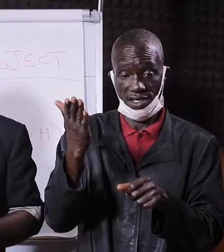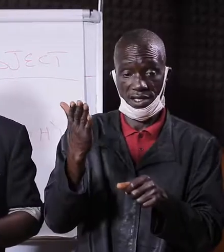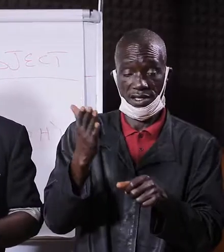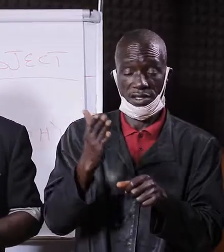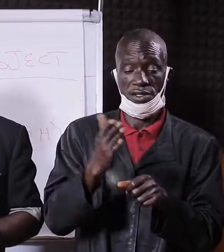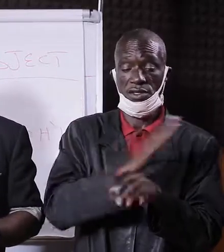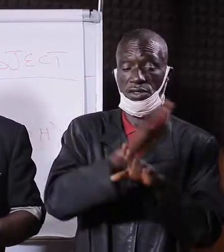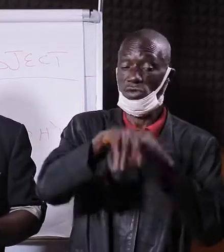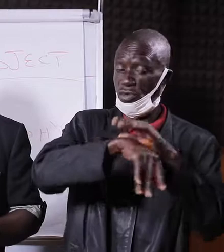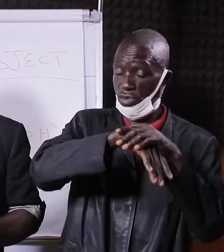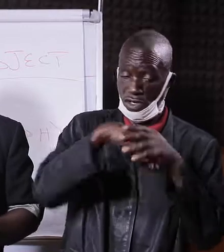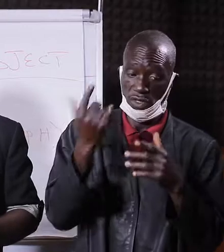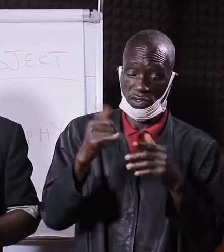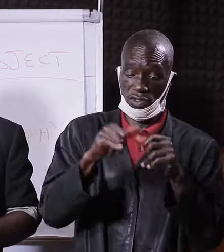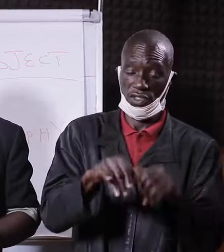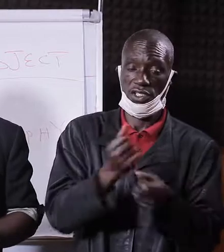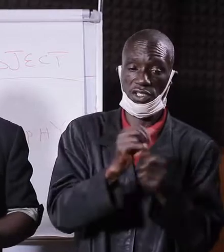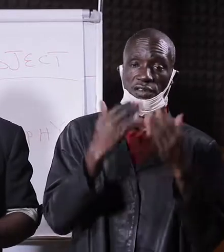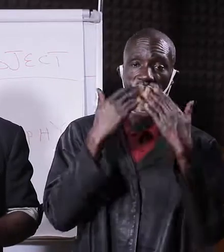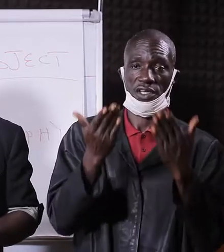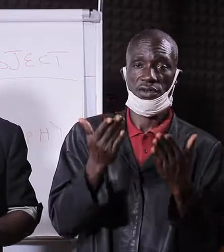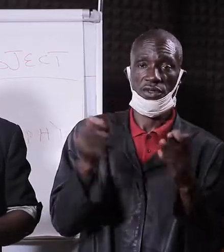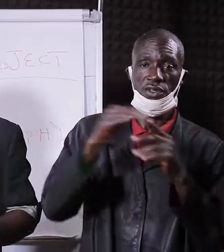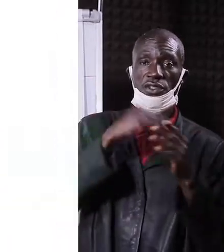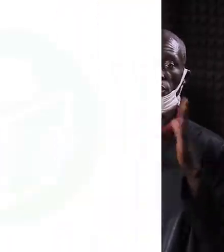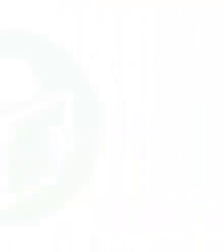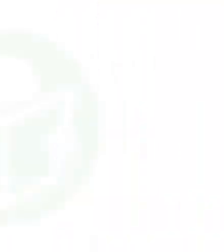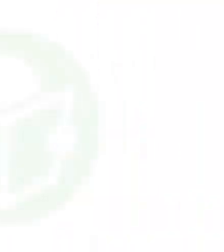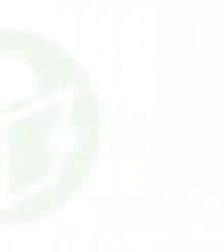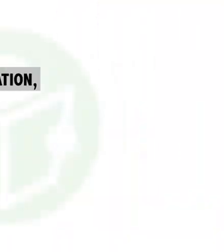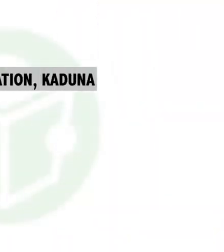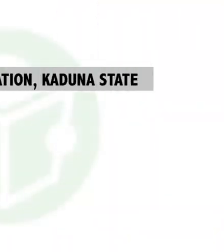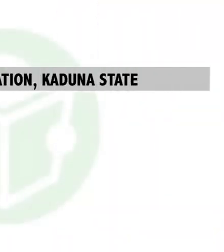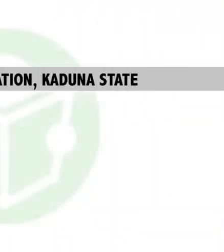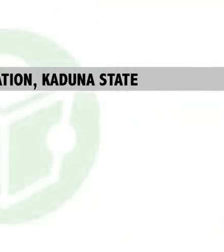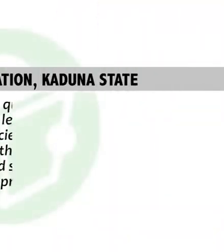is real. Stay safe. Thank you till we meet in our next class.